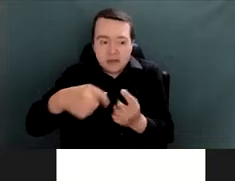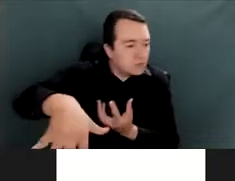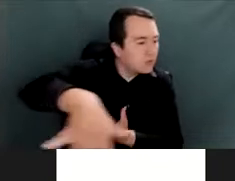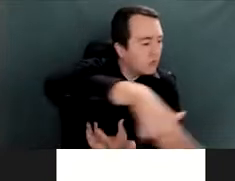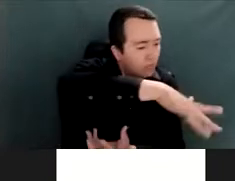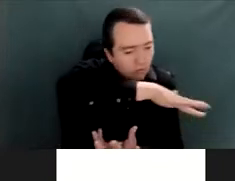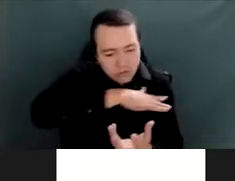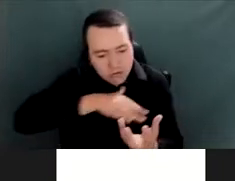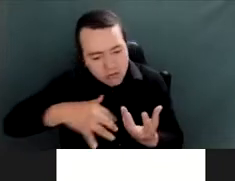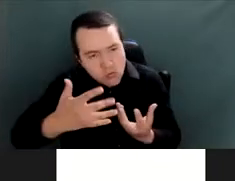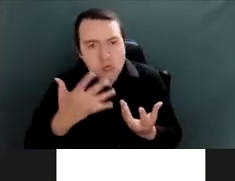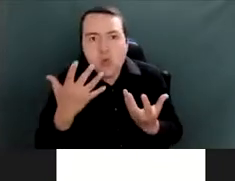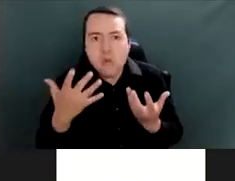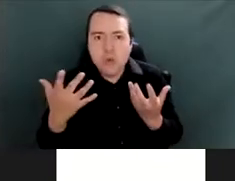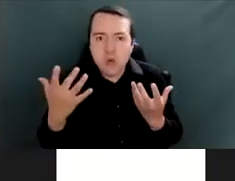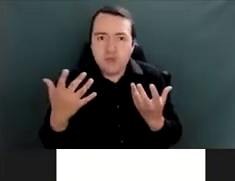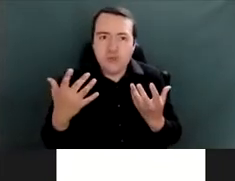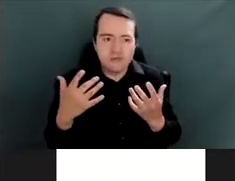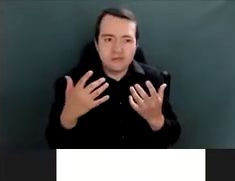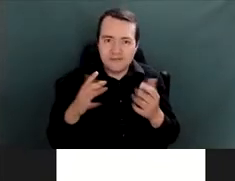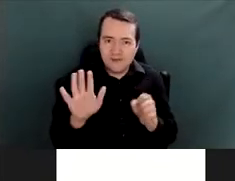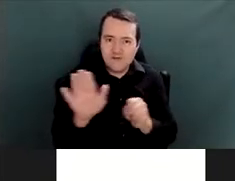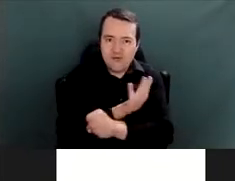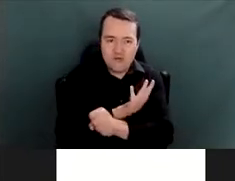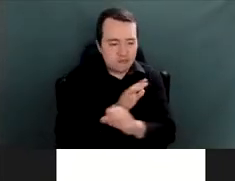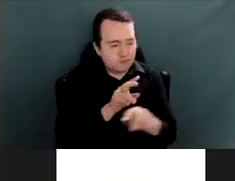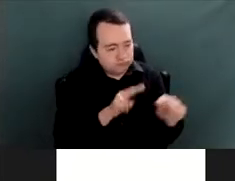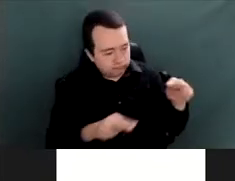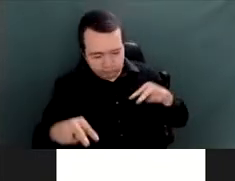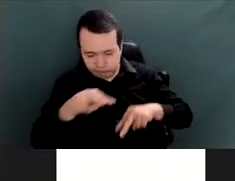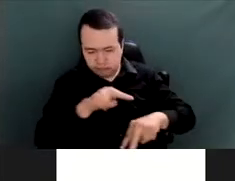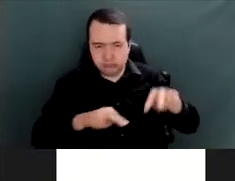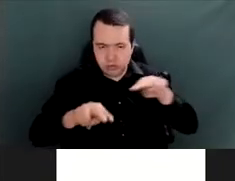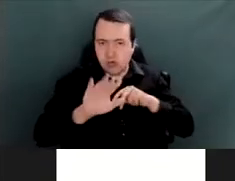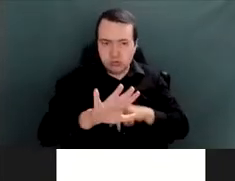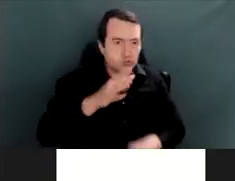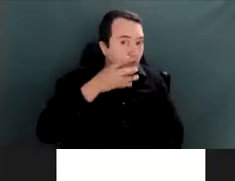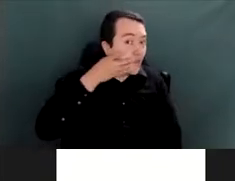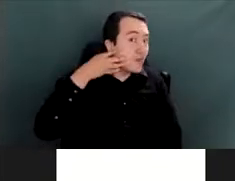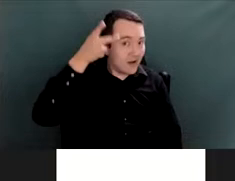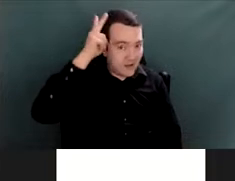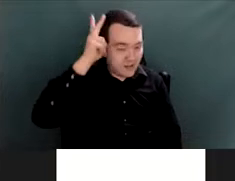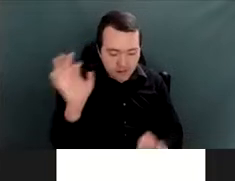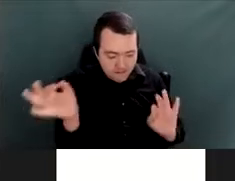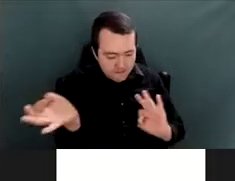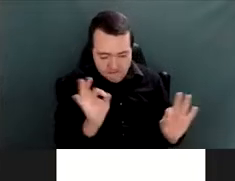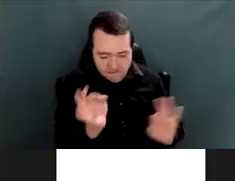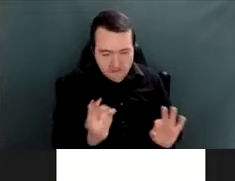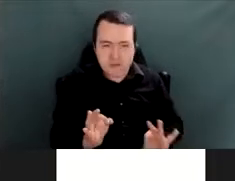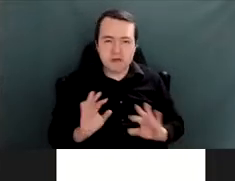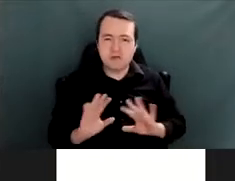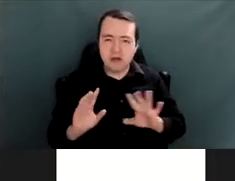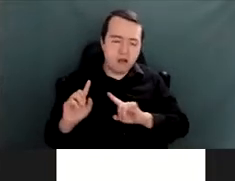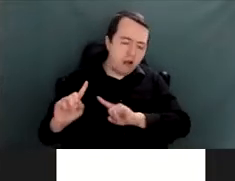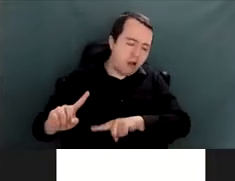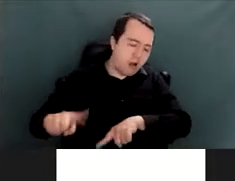community. We need to look at nature and our land. This is the approach that has been implemented by